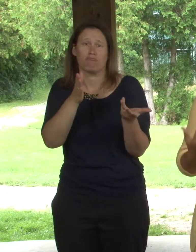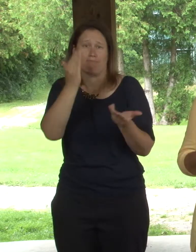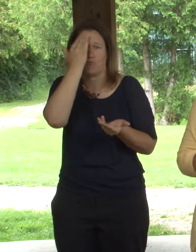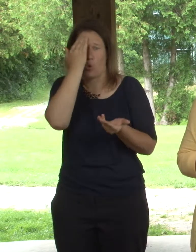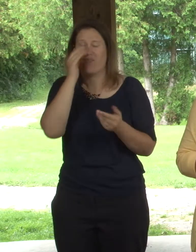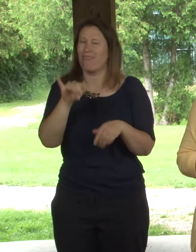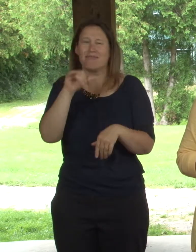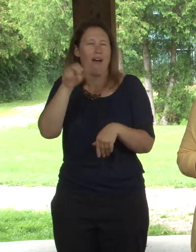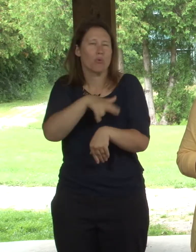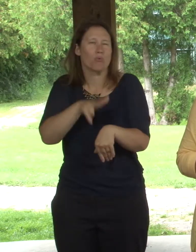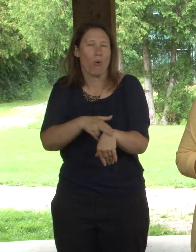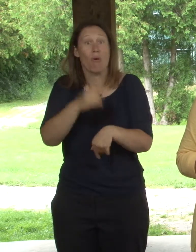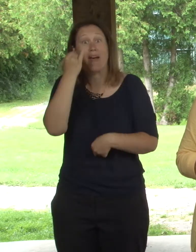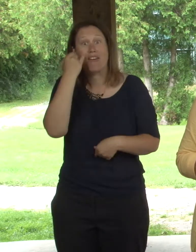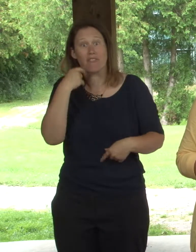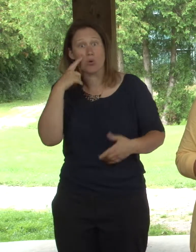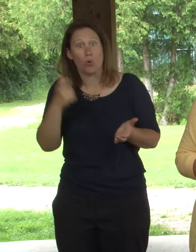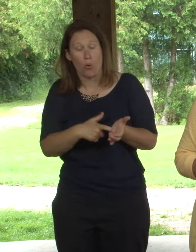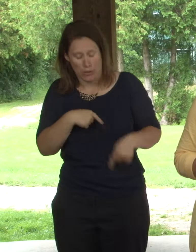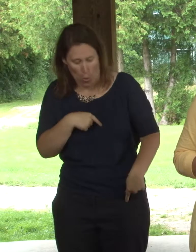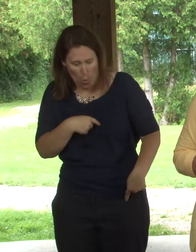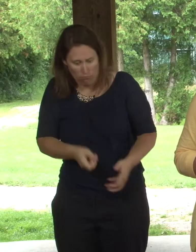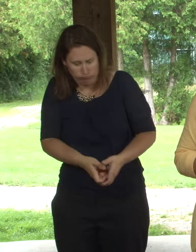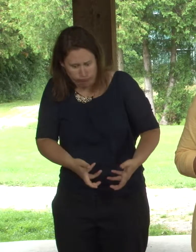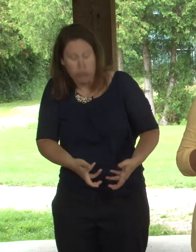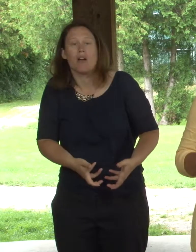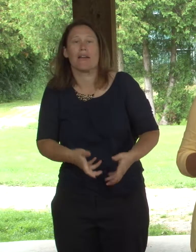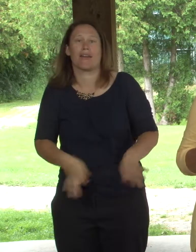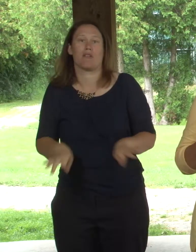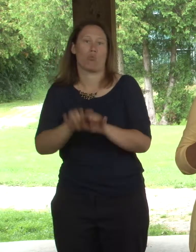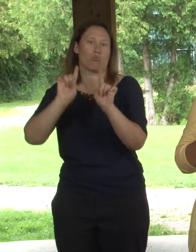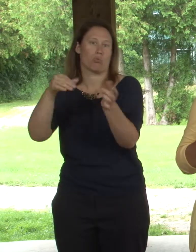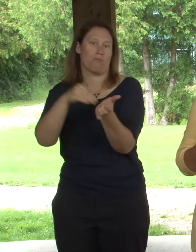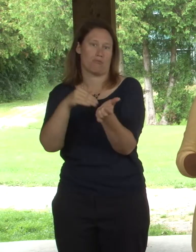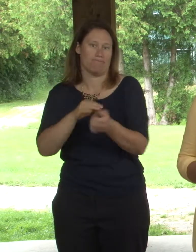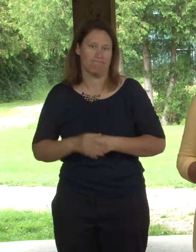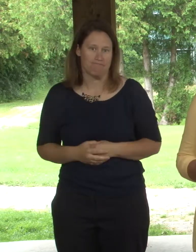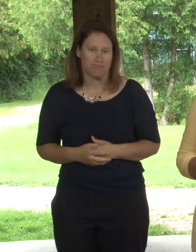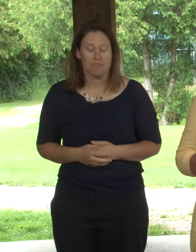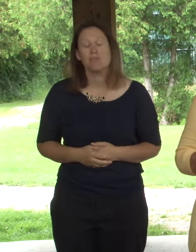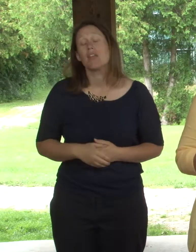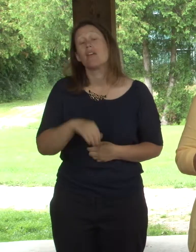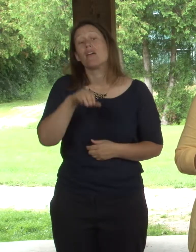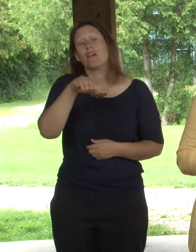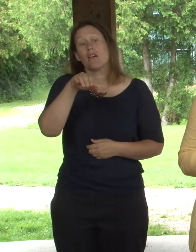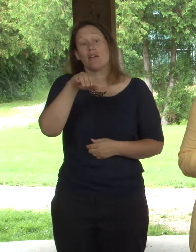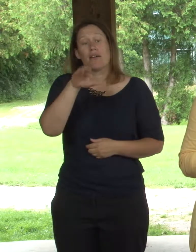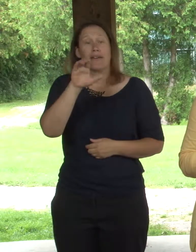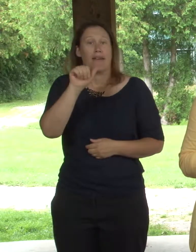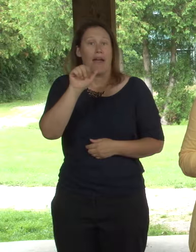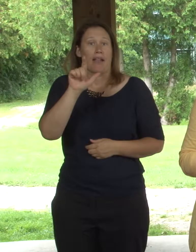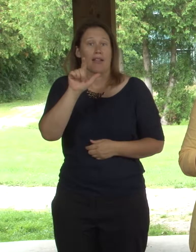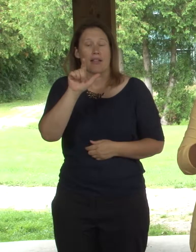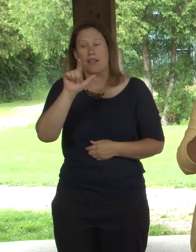then again, it becomes important for us to take note of that. Other conditions, calluses, corns,